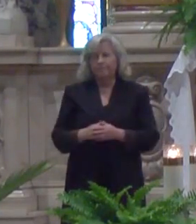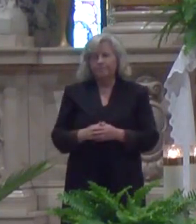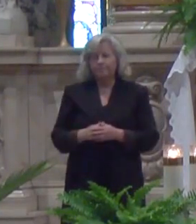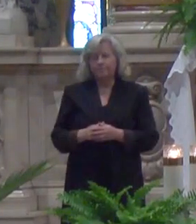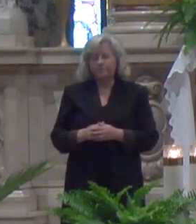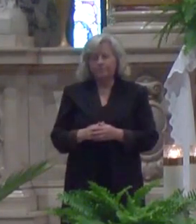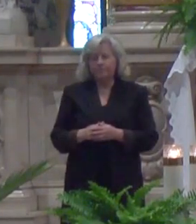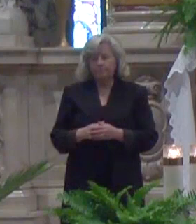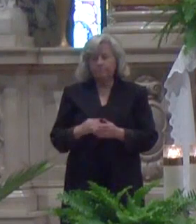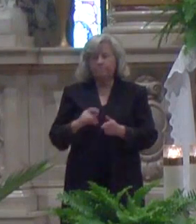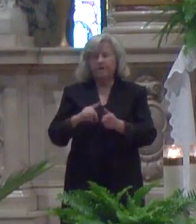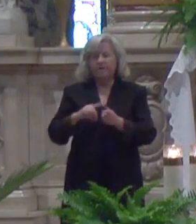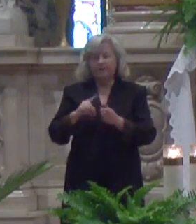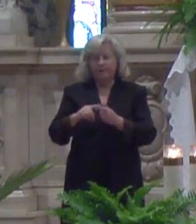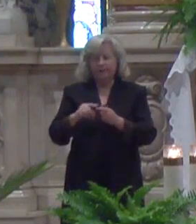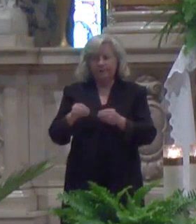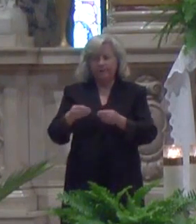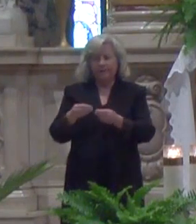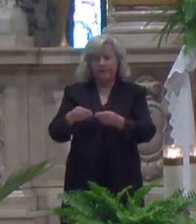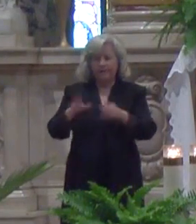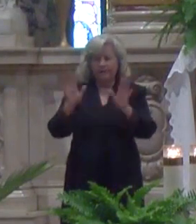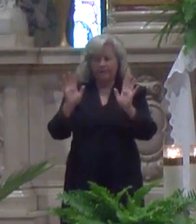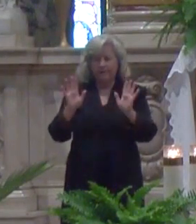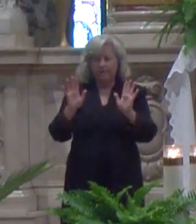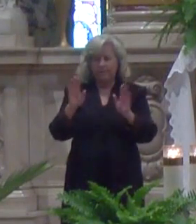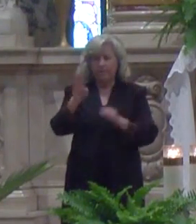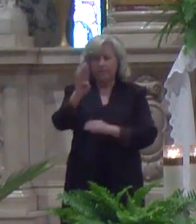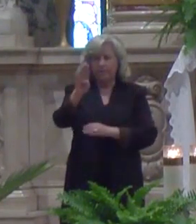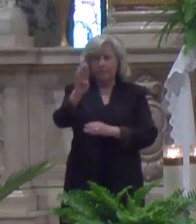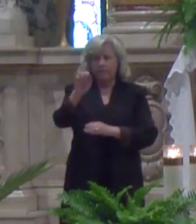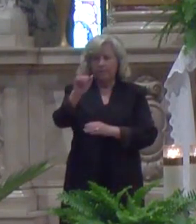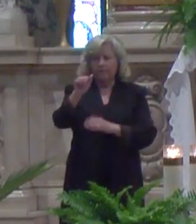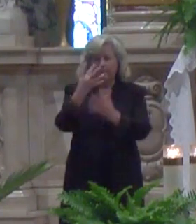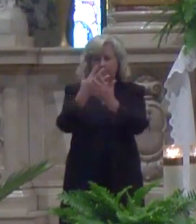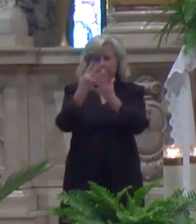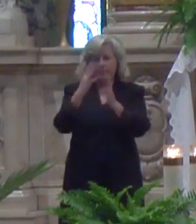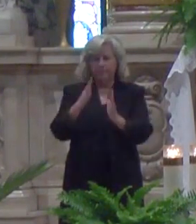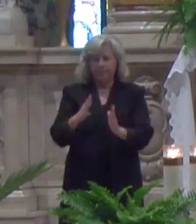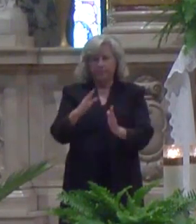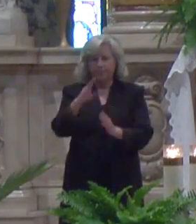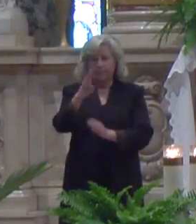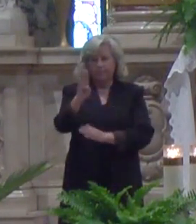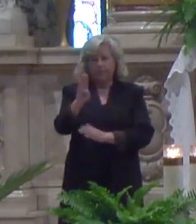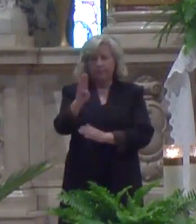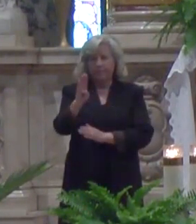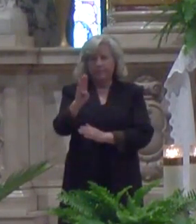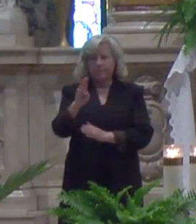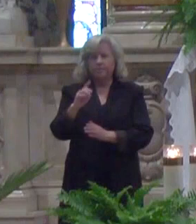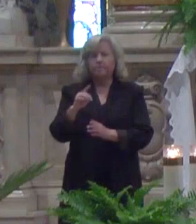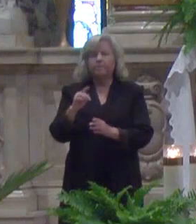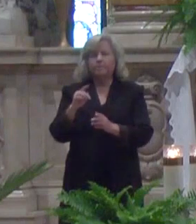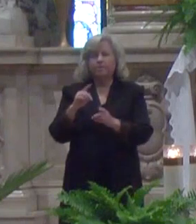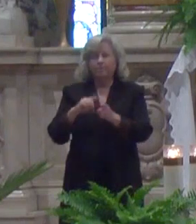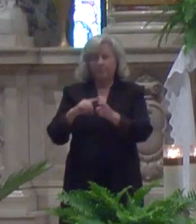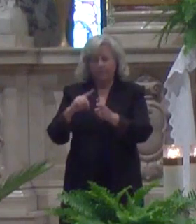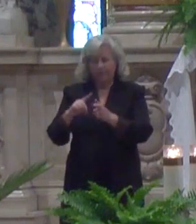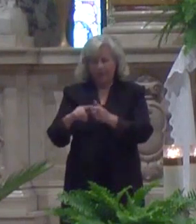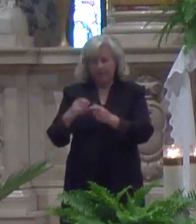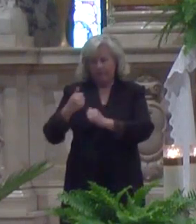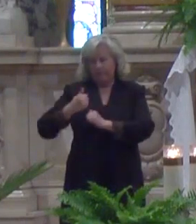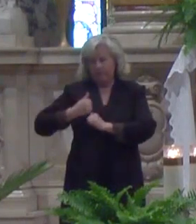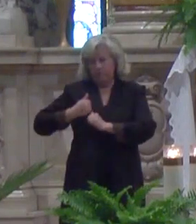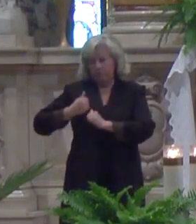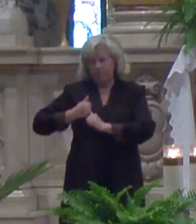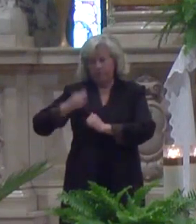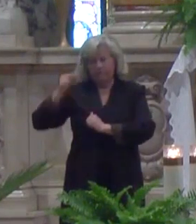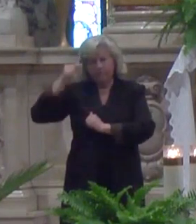Then he released Barabbas to them. But after he had Jesus scourged, he handed him over to be crucified. Then the soldiers of the